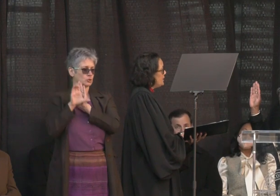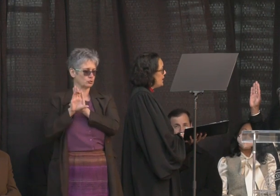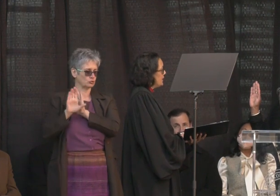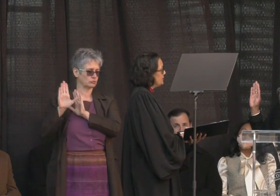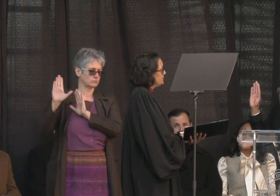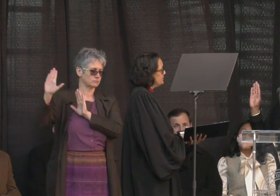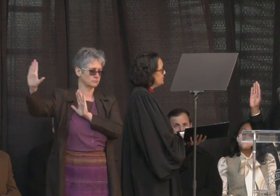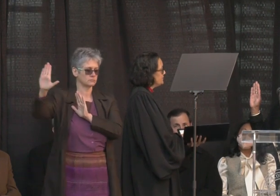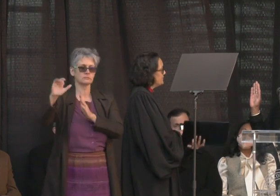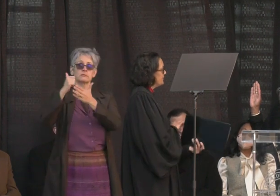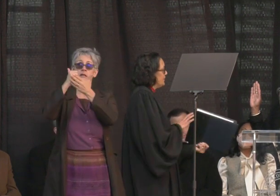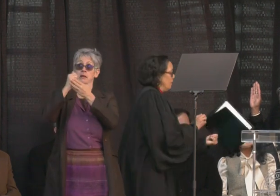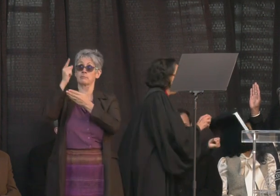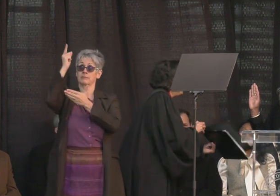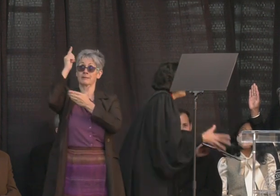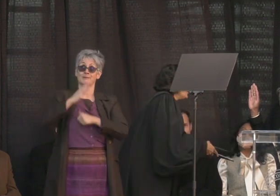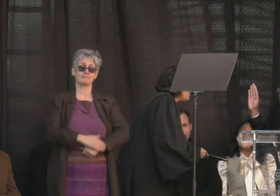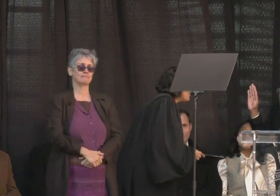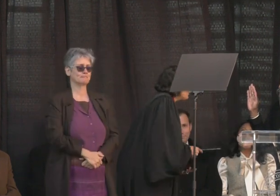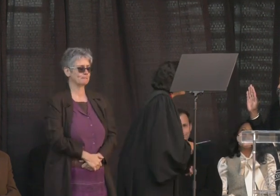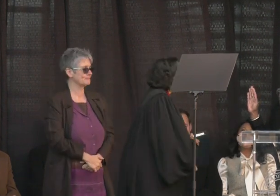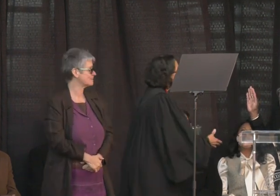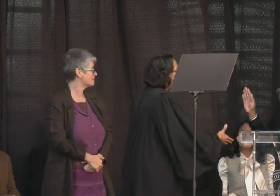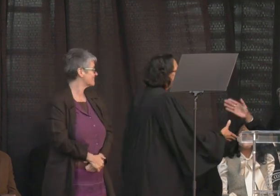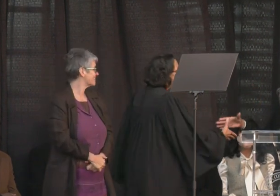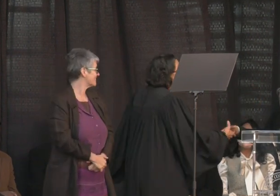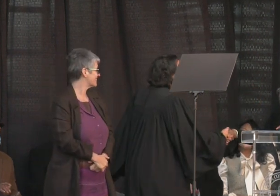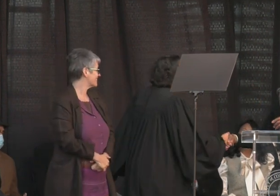and of the United States. So help me God.